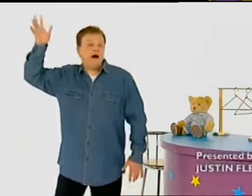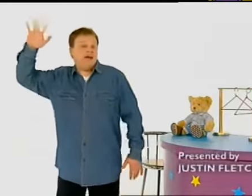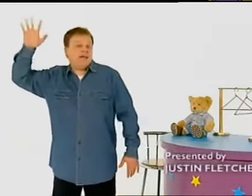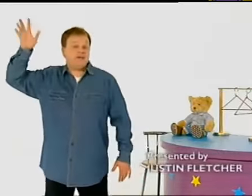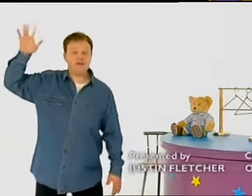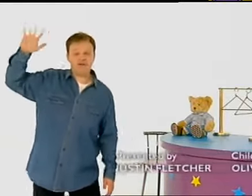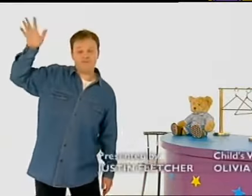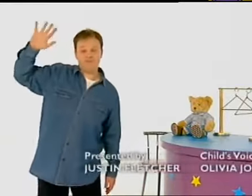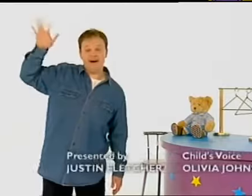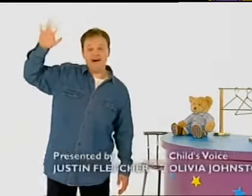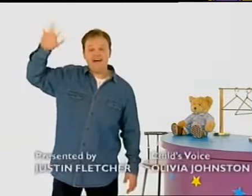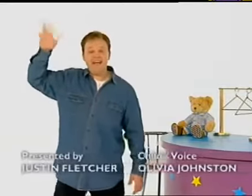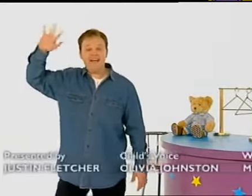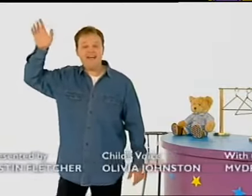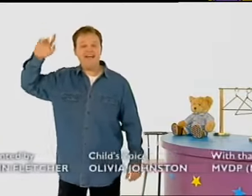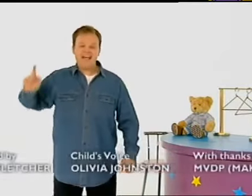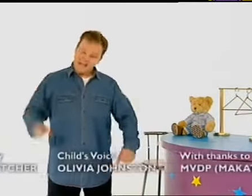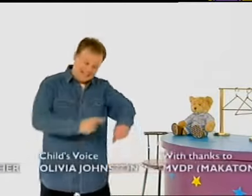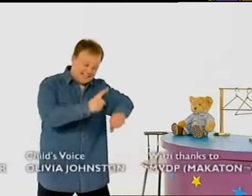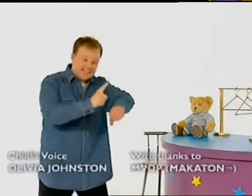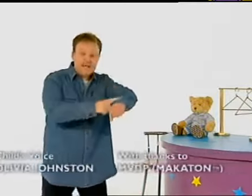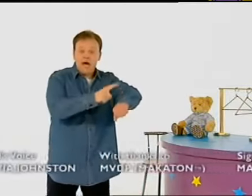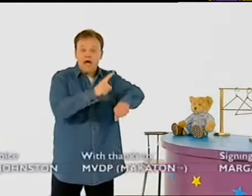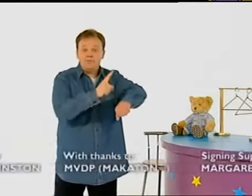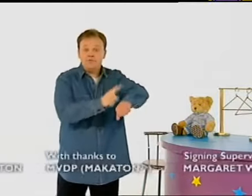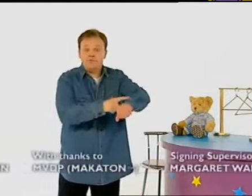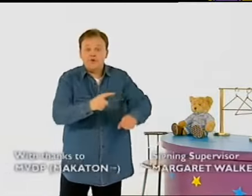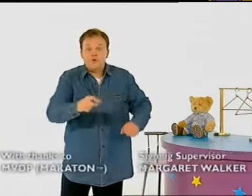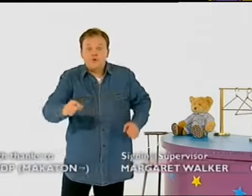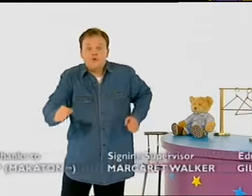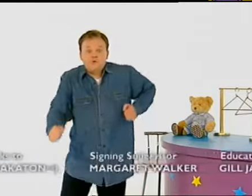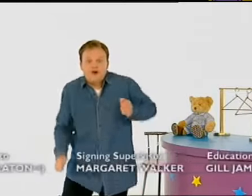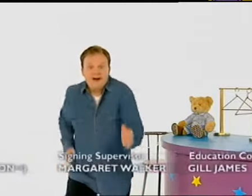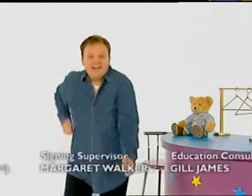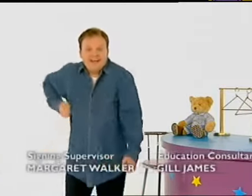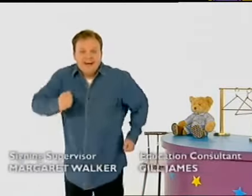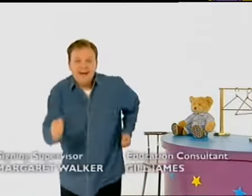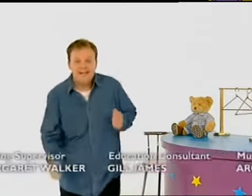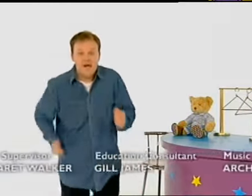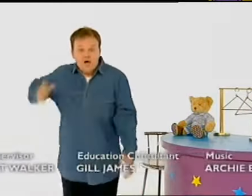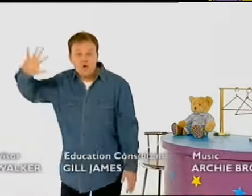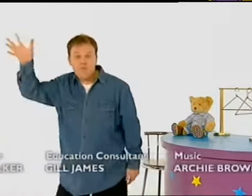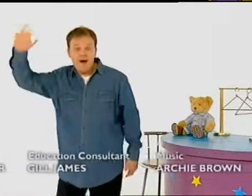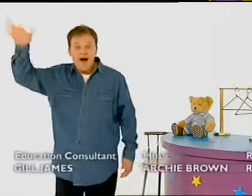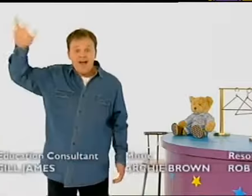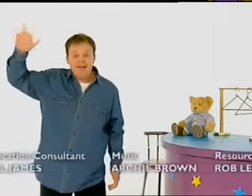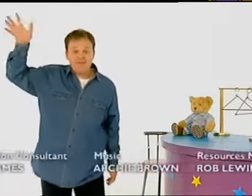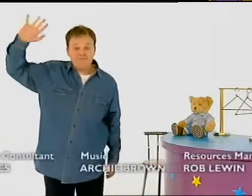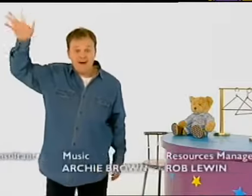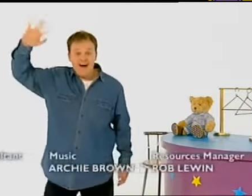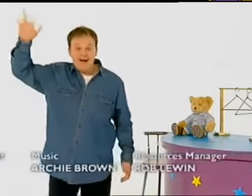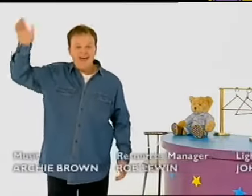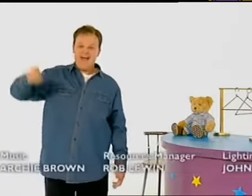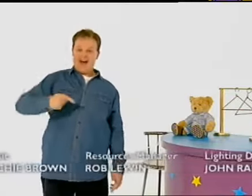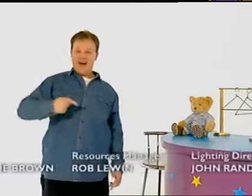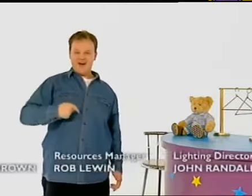Goodbye, goodbye, it's time to run. Goodbye, goodbye, I